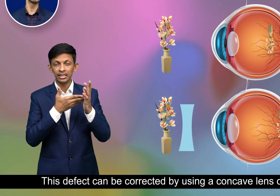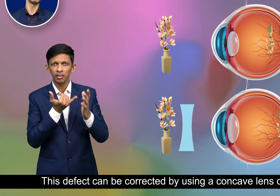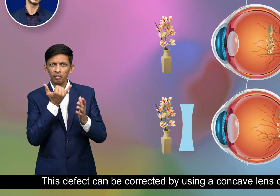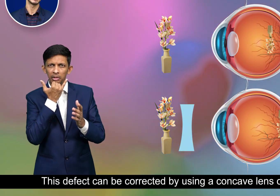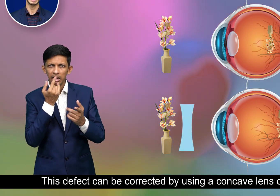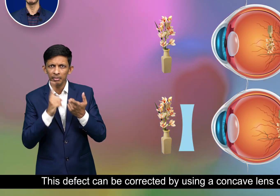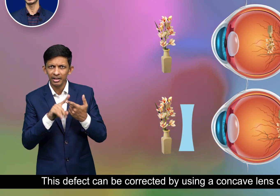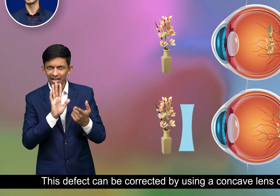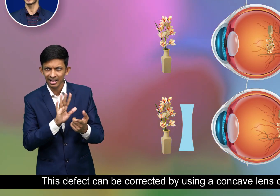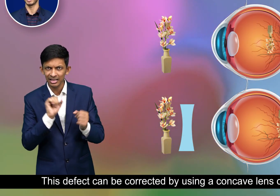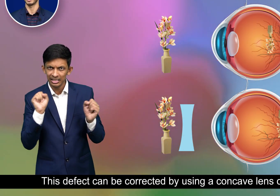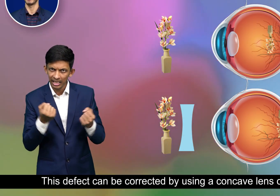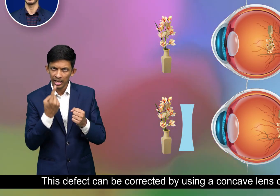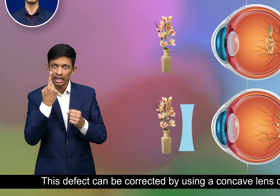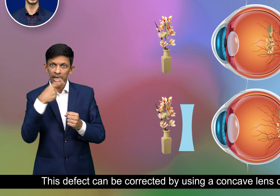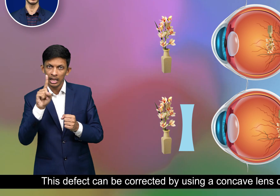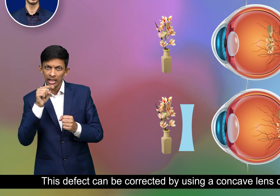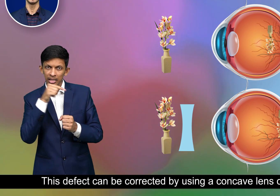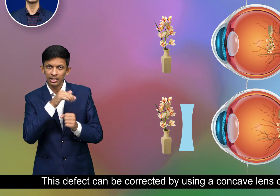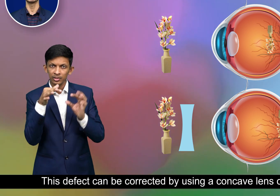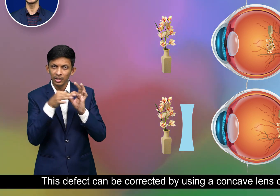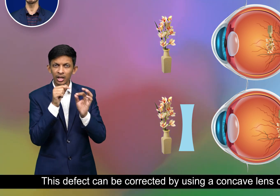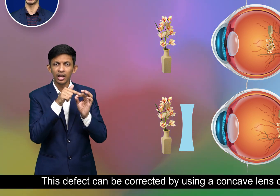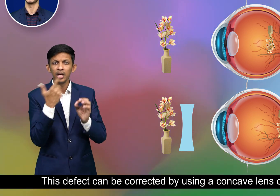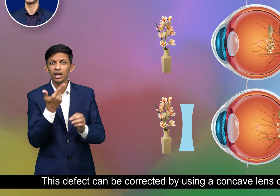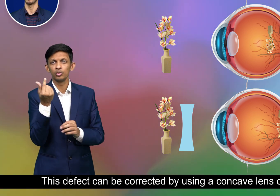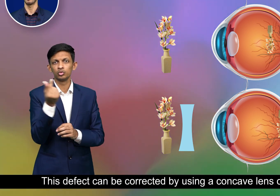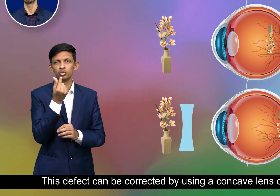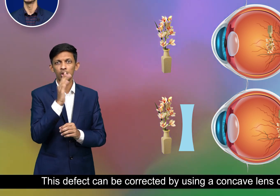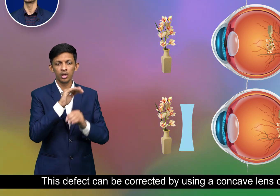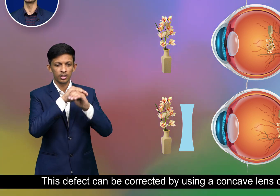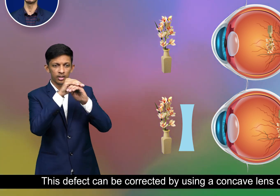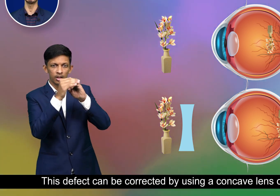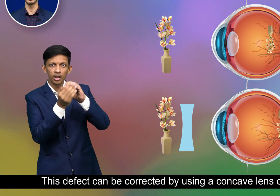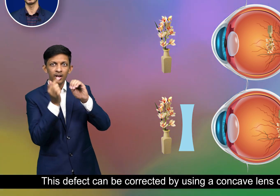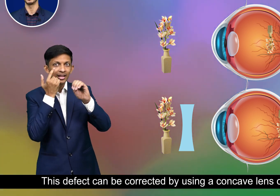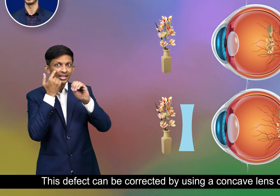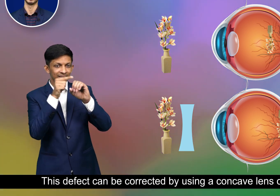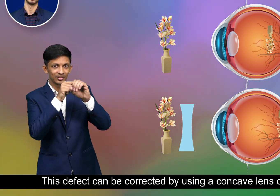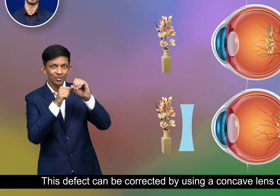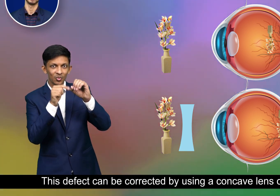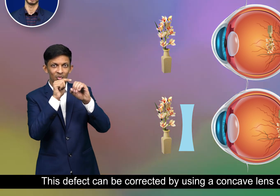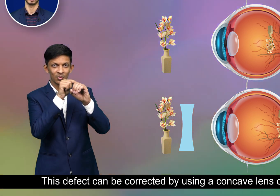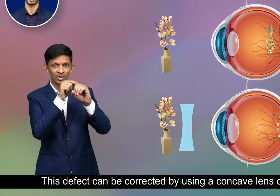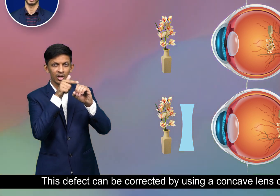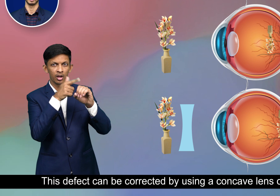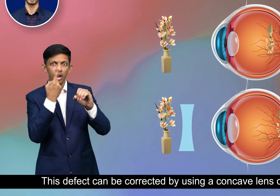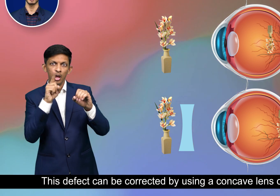This defect can be corrected by using a concave lens of suitable power.